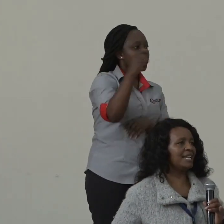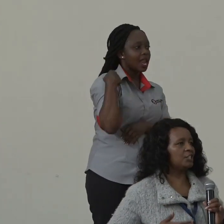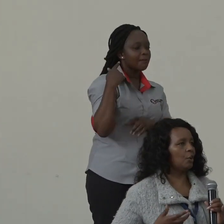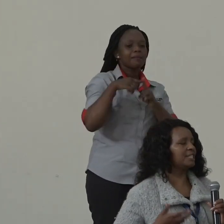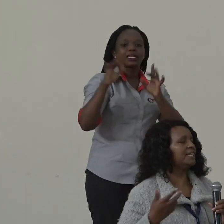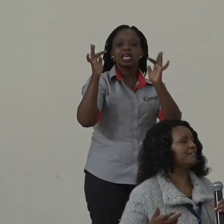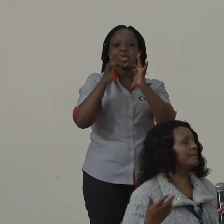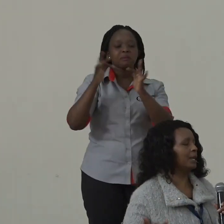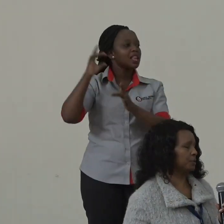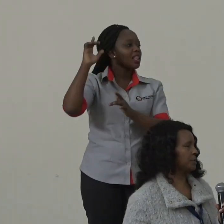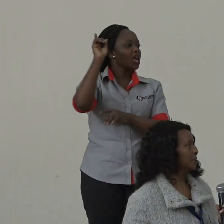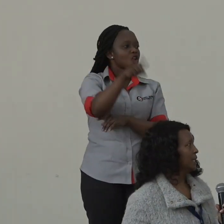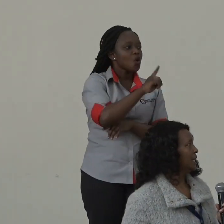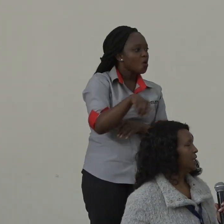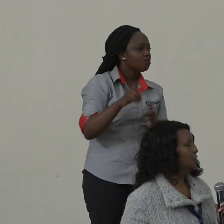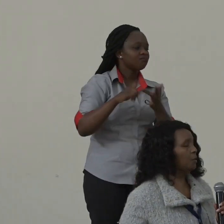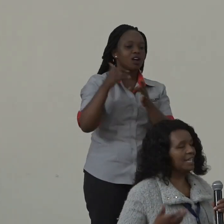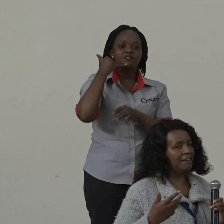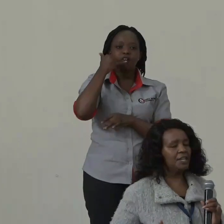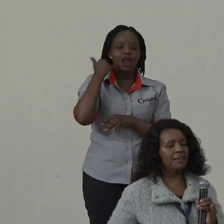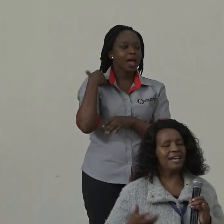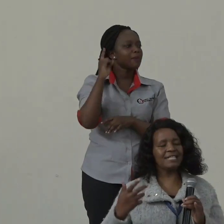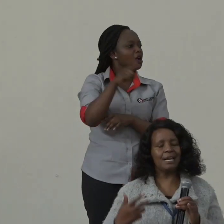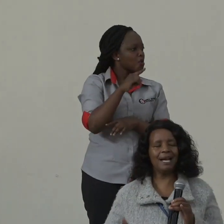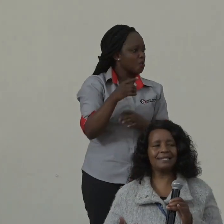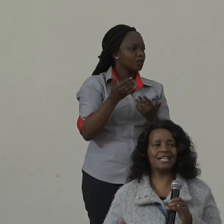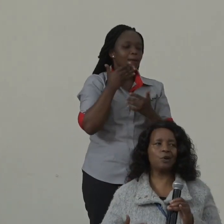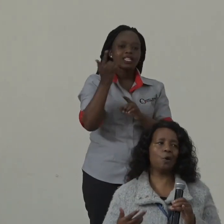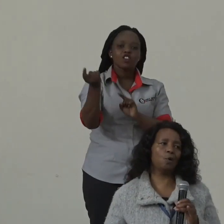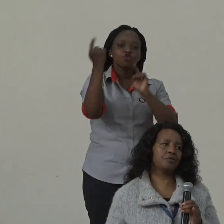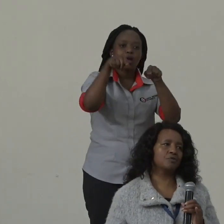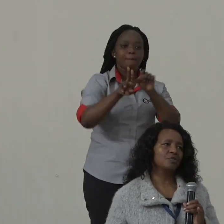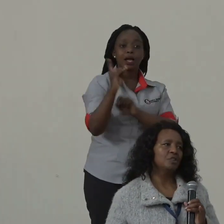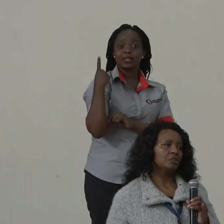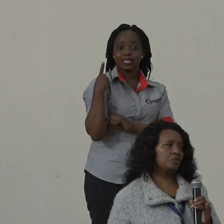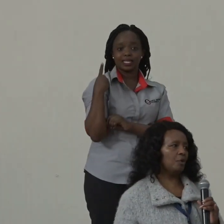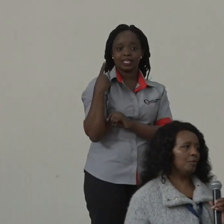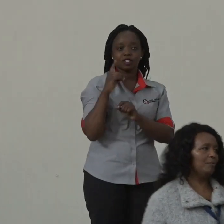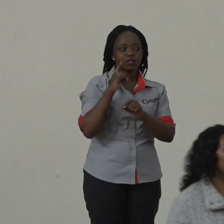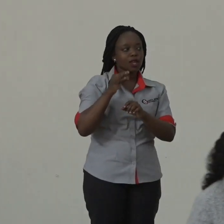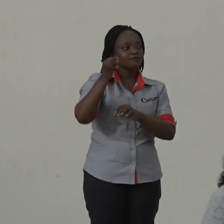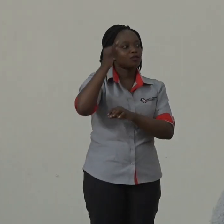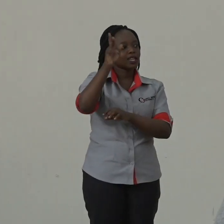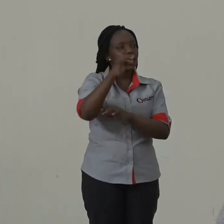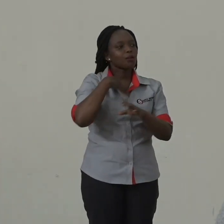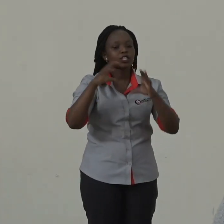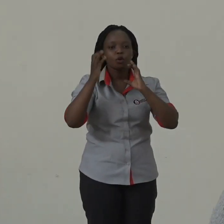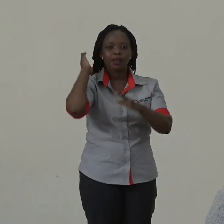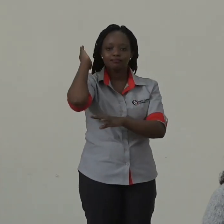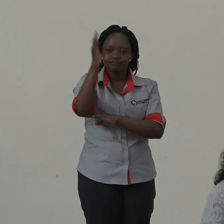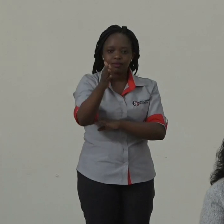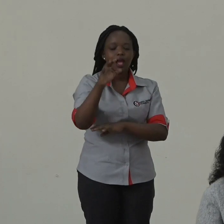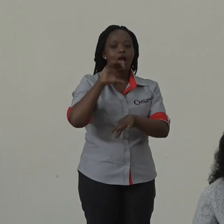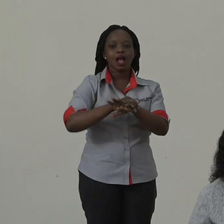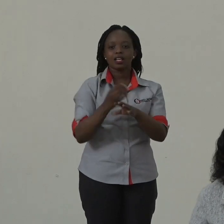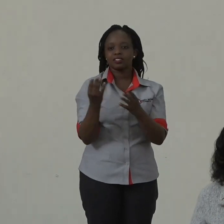emails that don't deliver mails. You give us numbers that don't go through. So, my dear friends, how